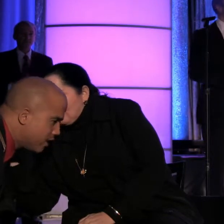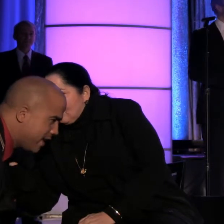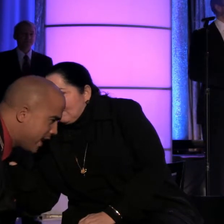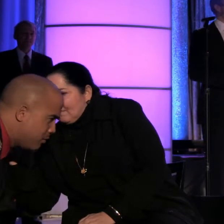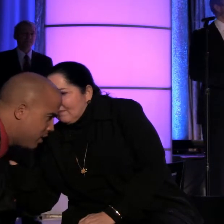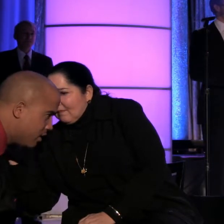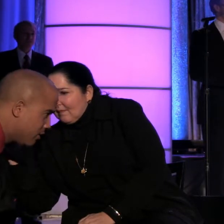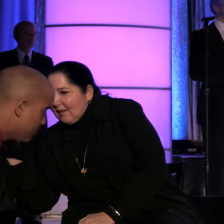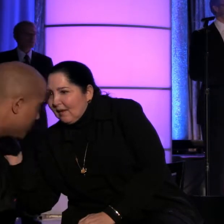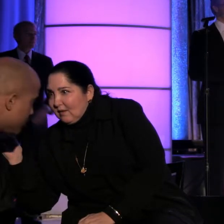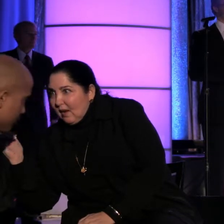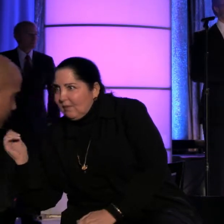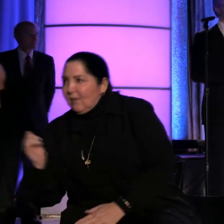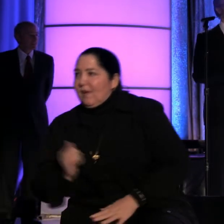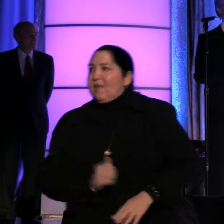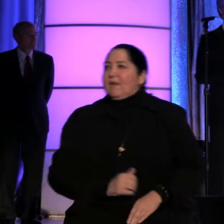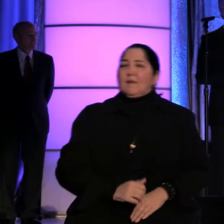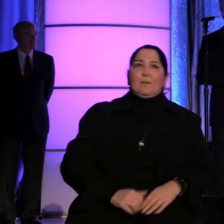First slide, please.